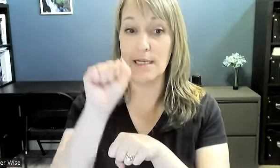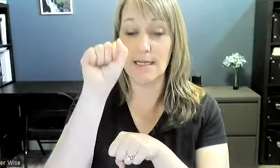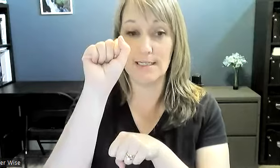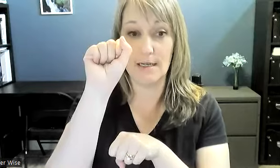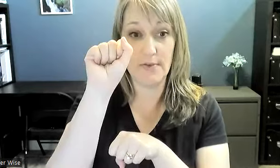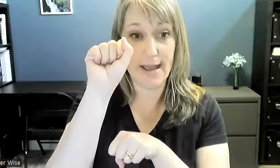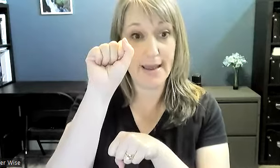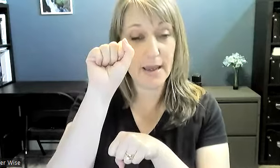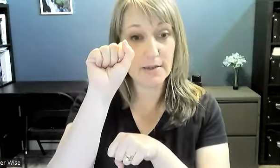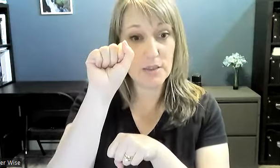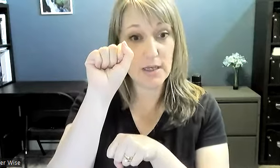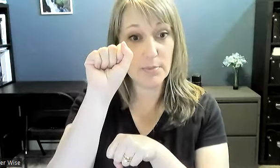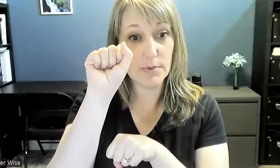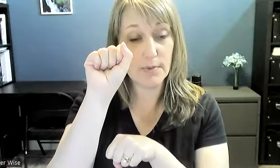only instead of an A hand shape,